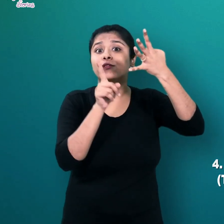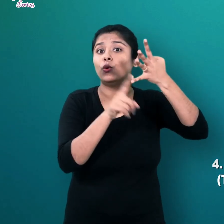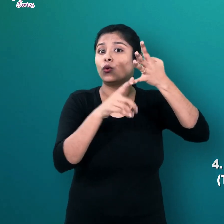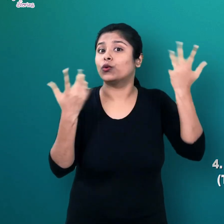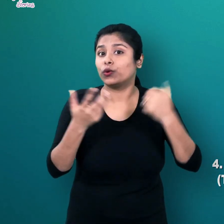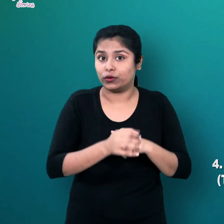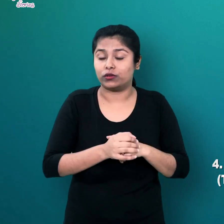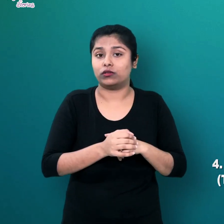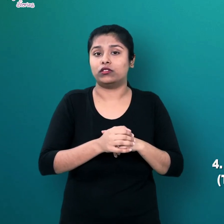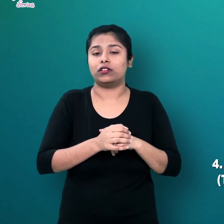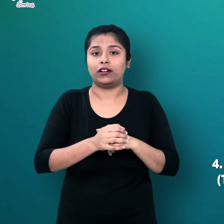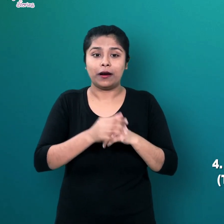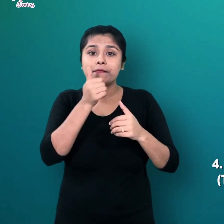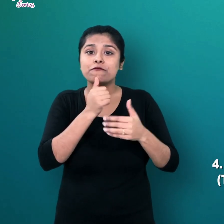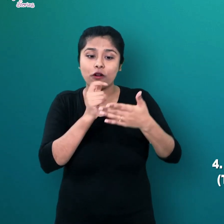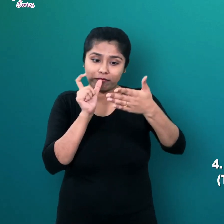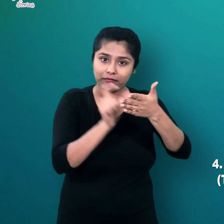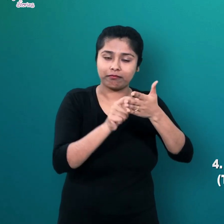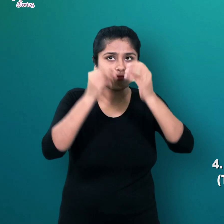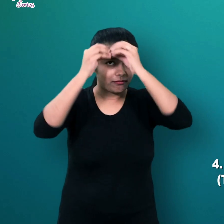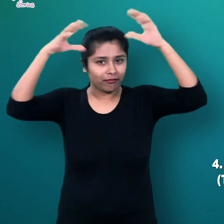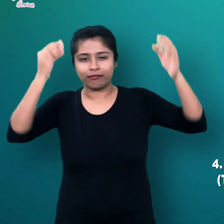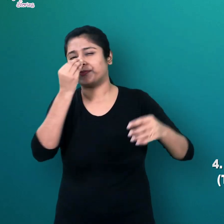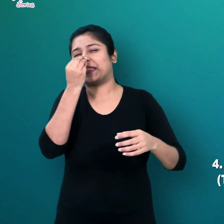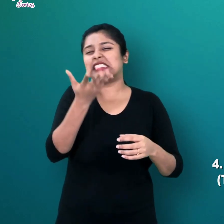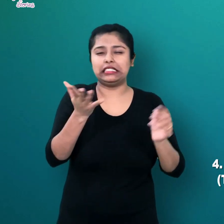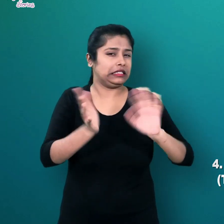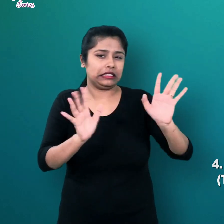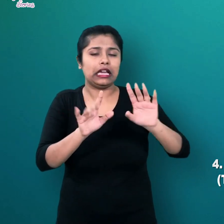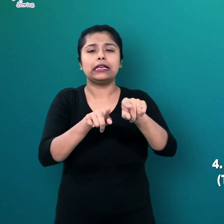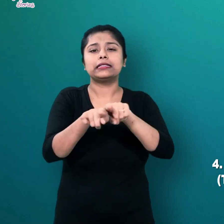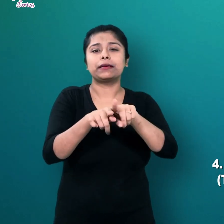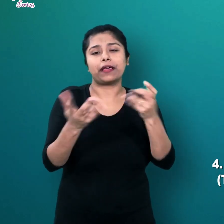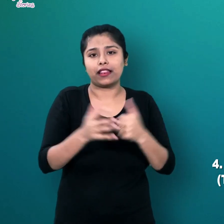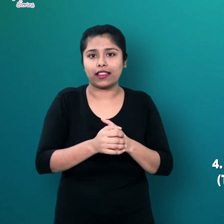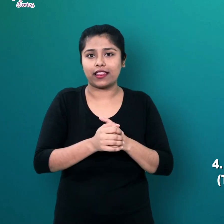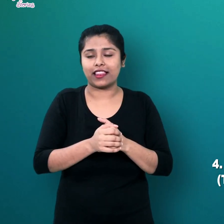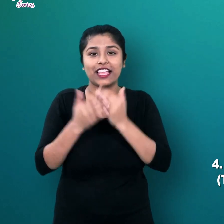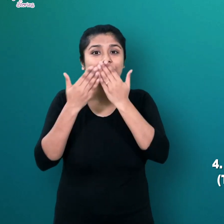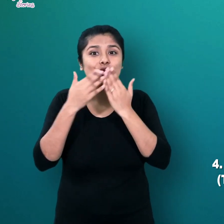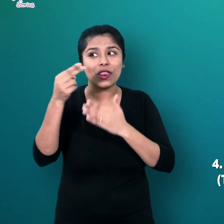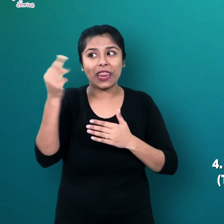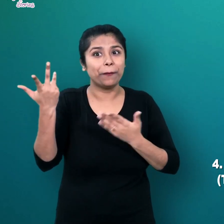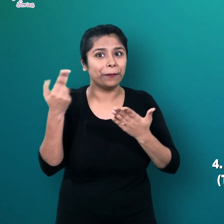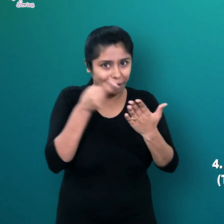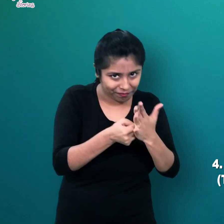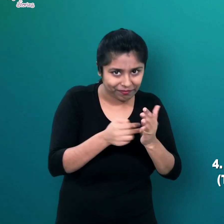4. Don't use words that are easy to guess. Example, the name of your school, dog or town.